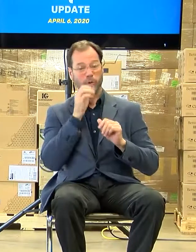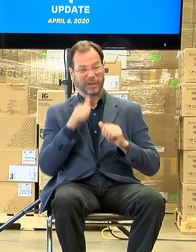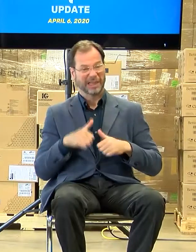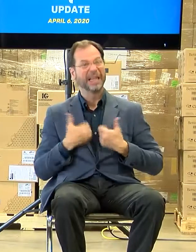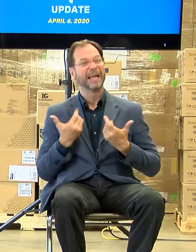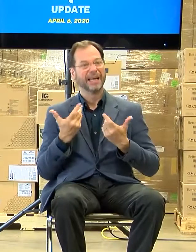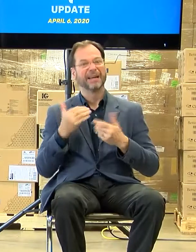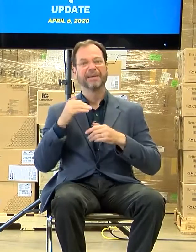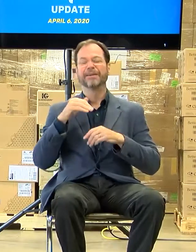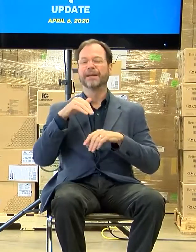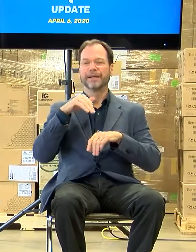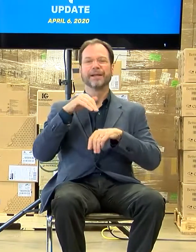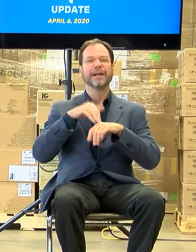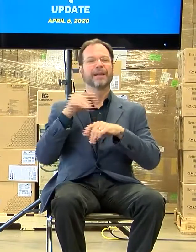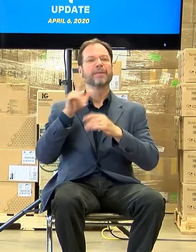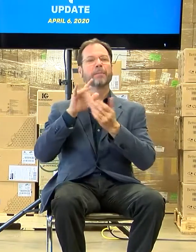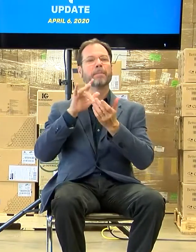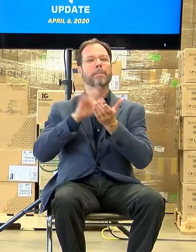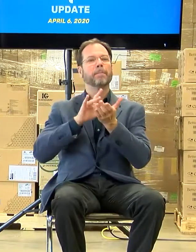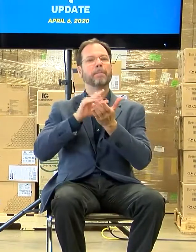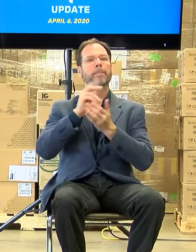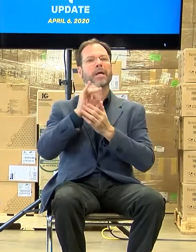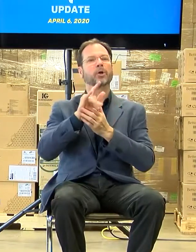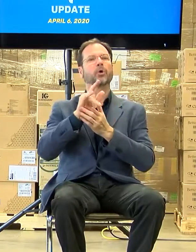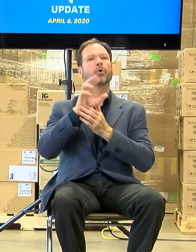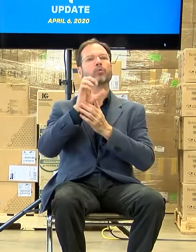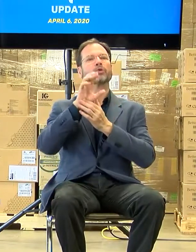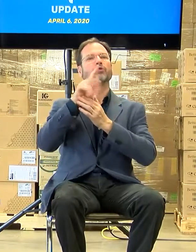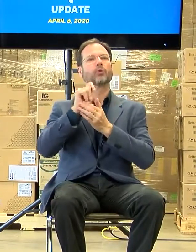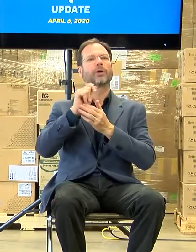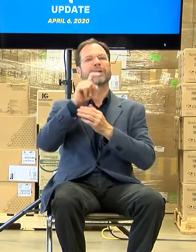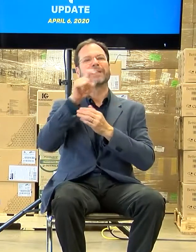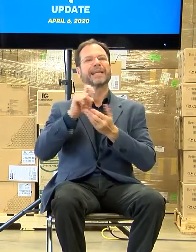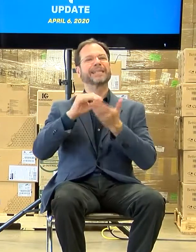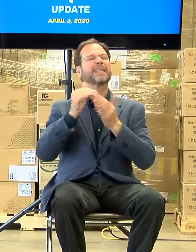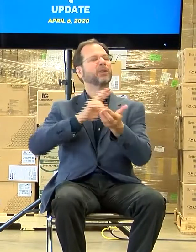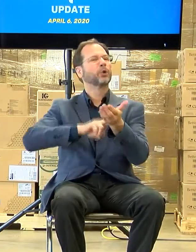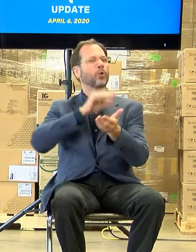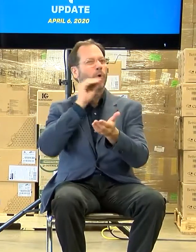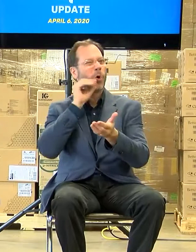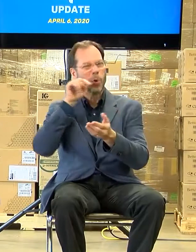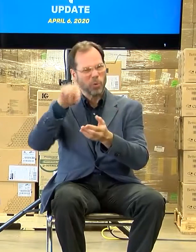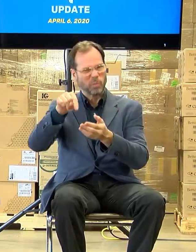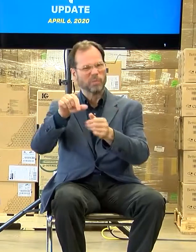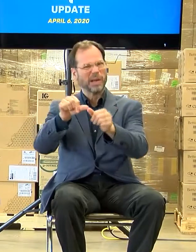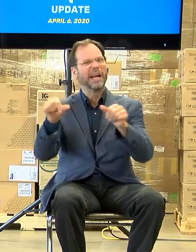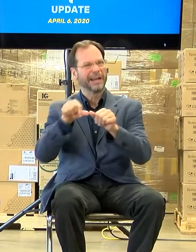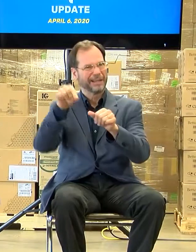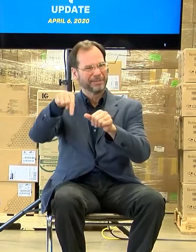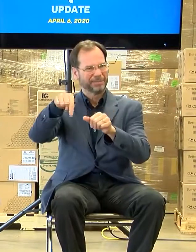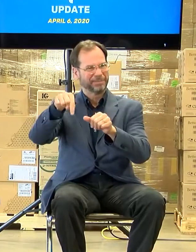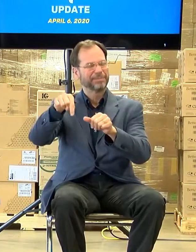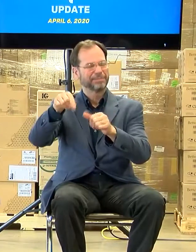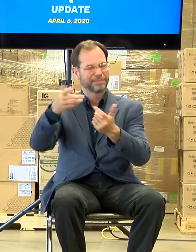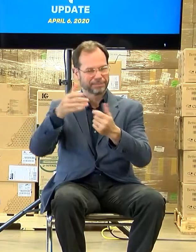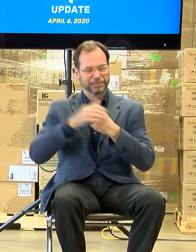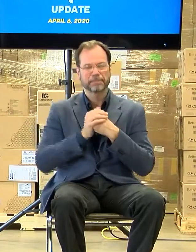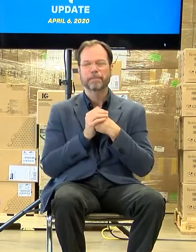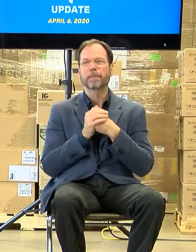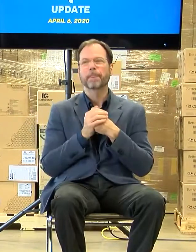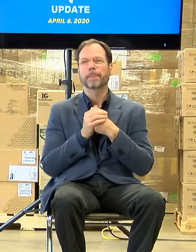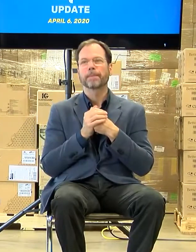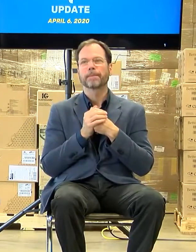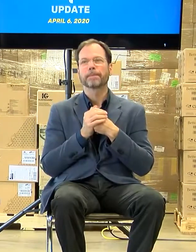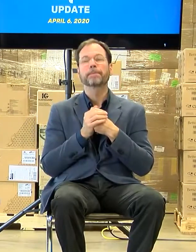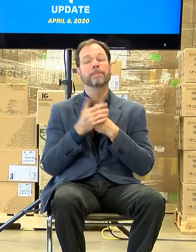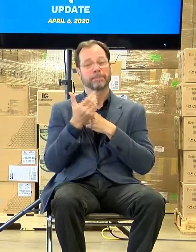the medical resort Texas City, which is a nursing home there. A